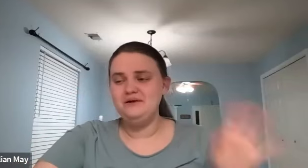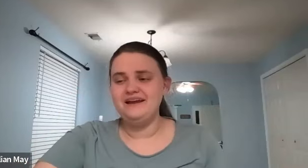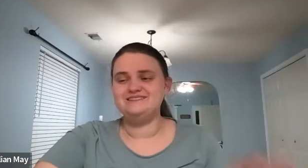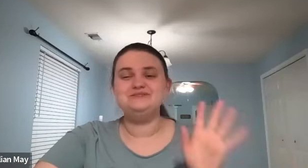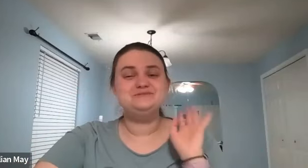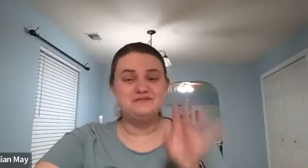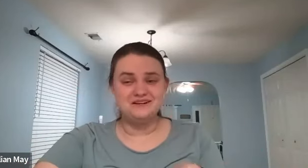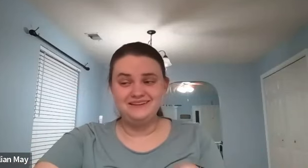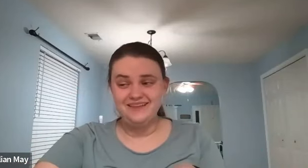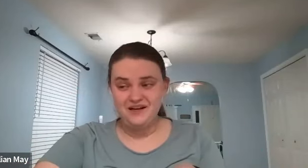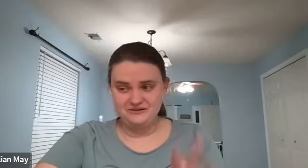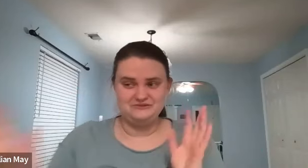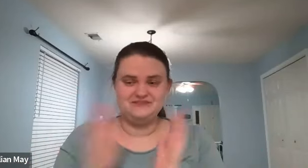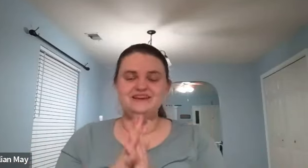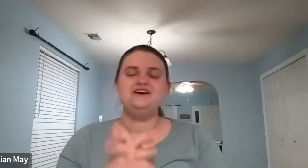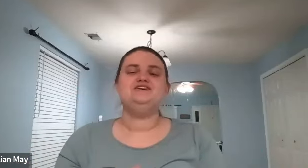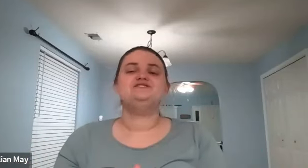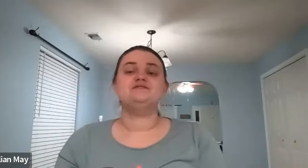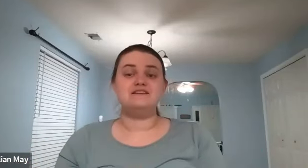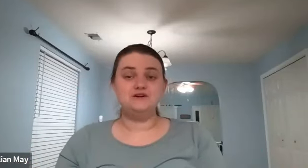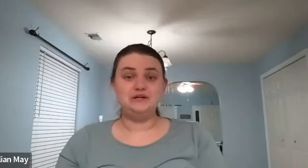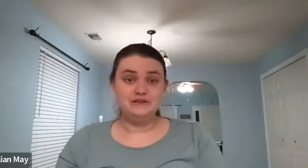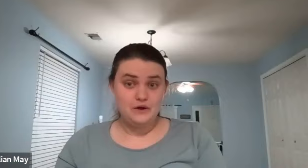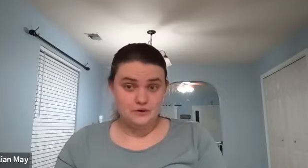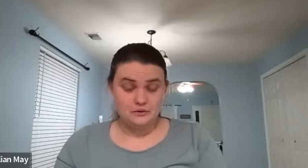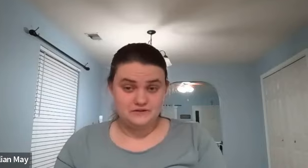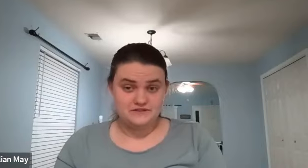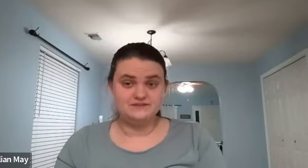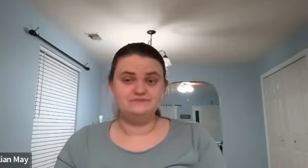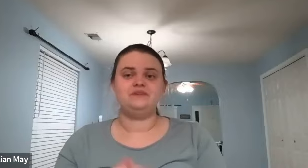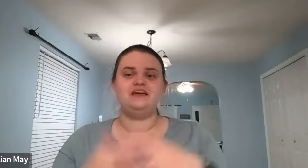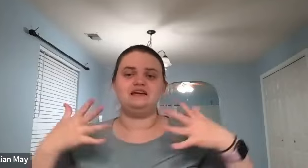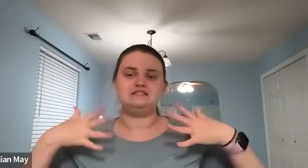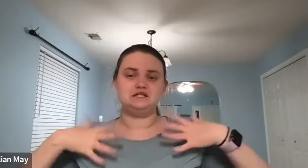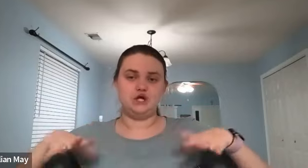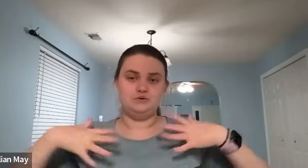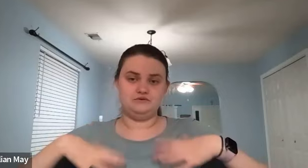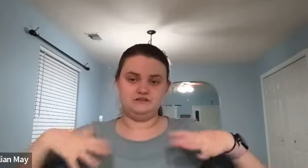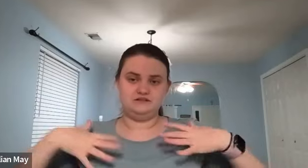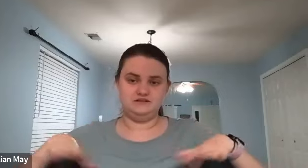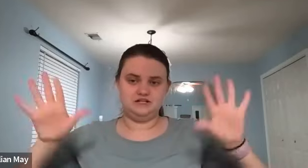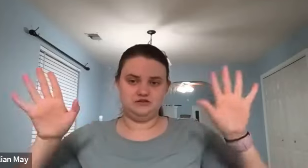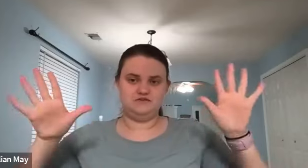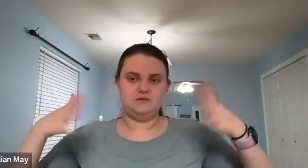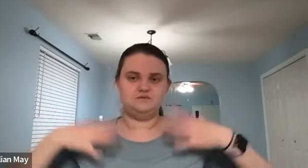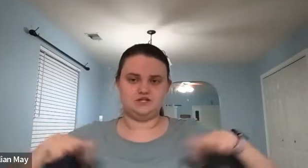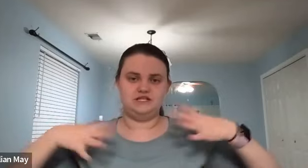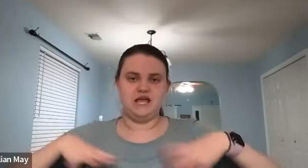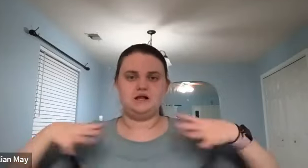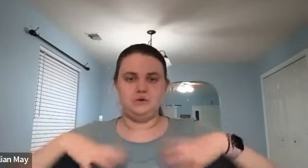okay, so we'll just move on to clothes. So the sign for clothes is clothes. It's your thumbs brushing, yeah,